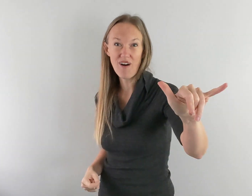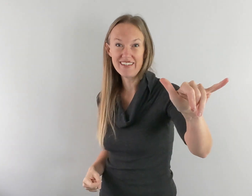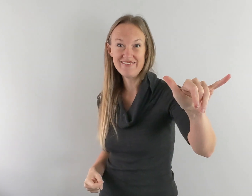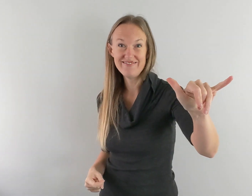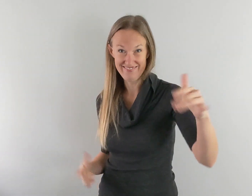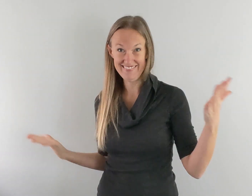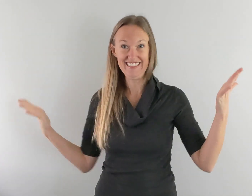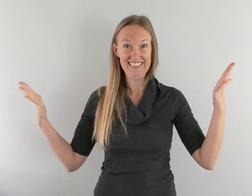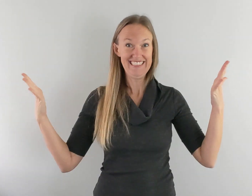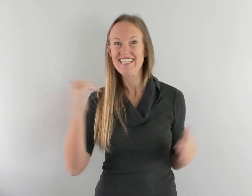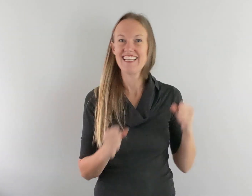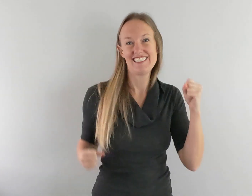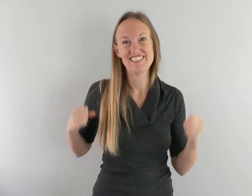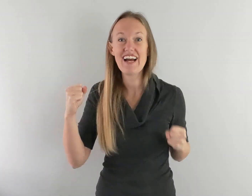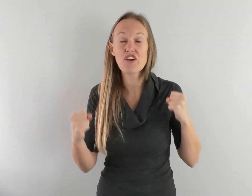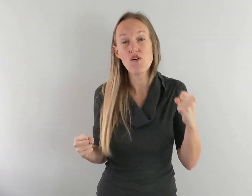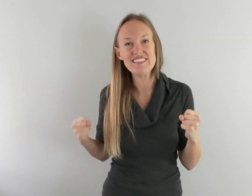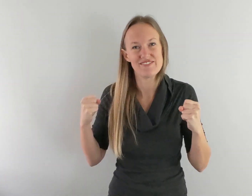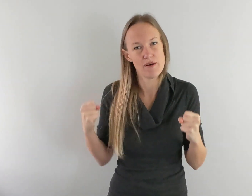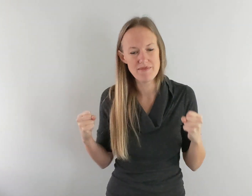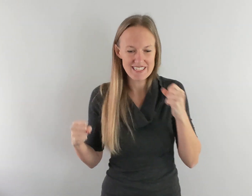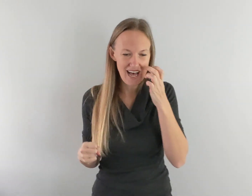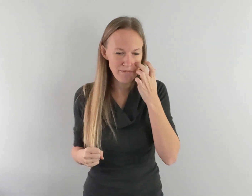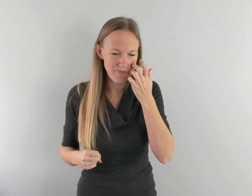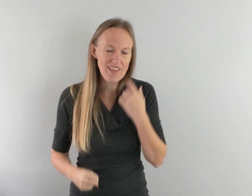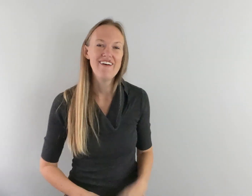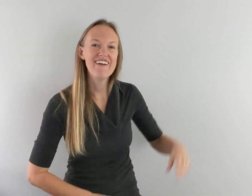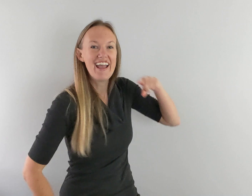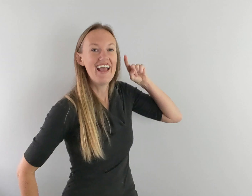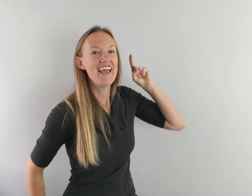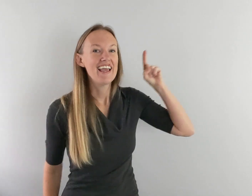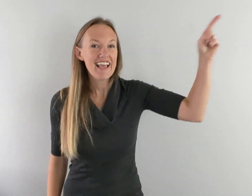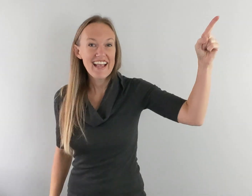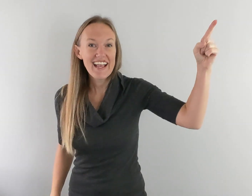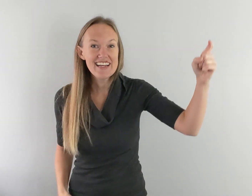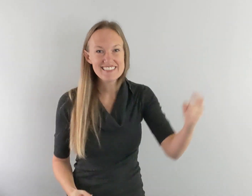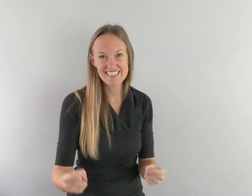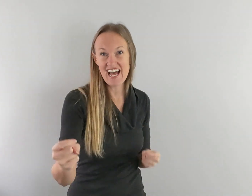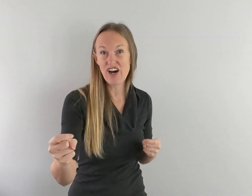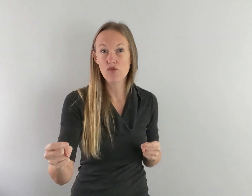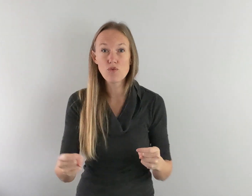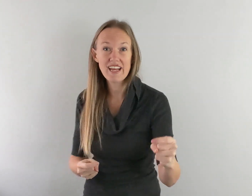forevermore. Let's try the chorus from the top. Okay. He shall